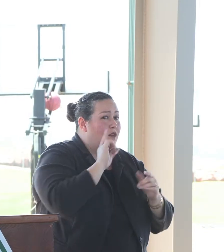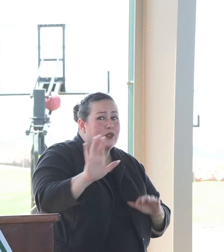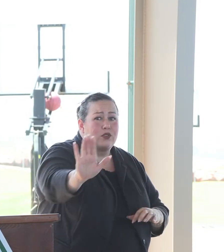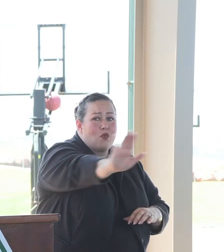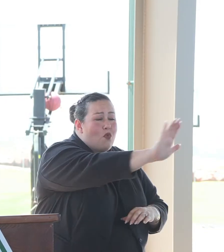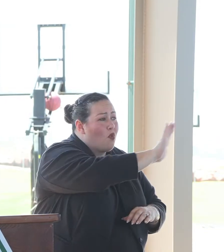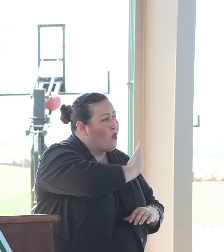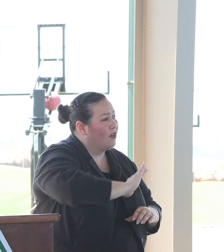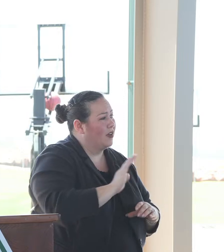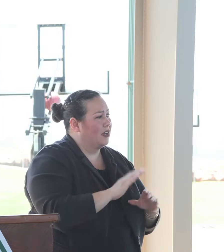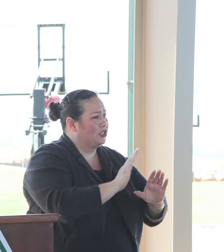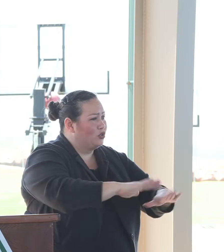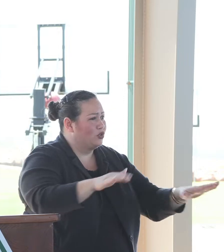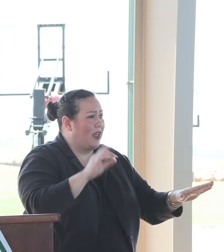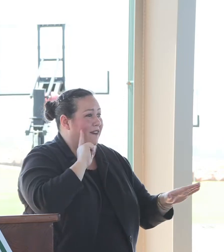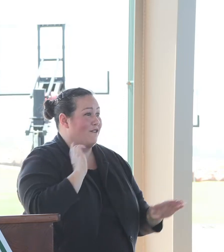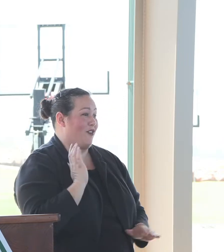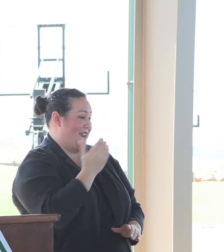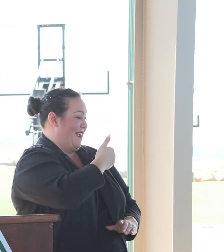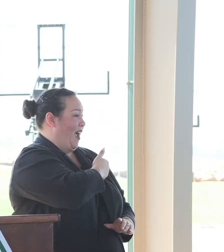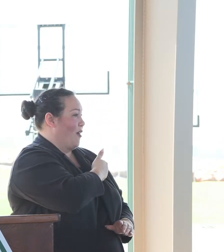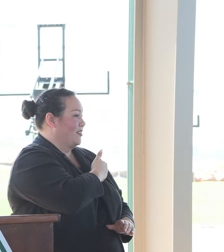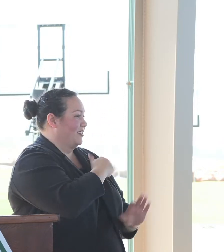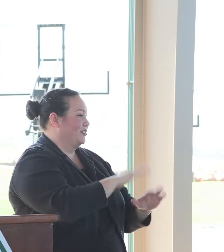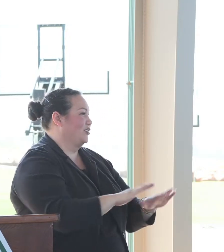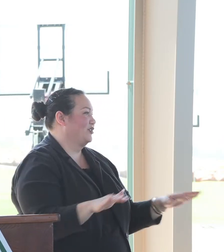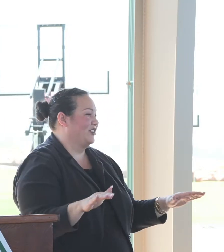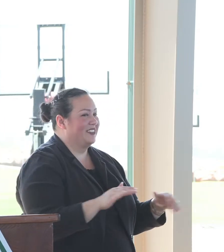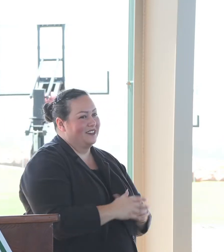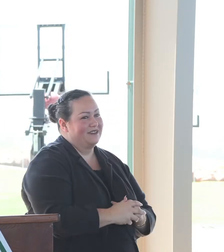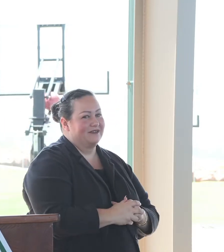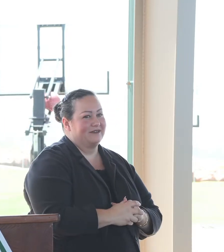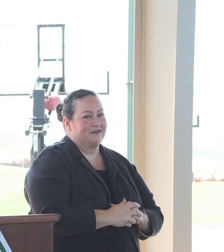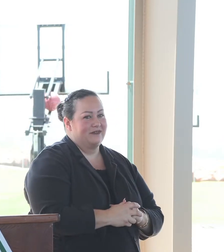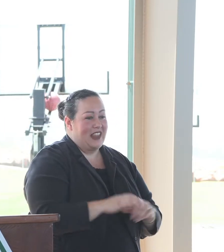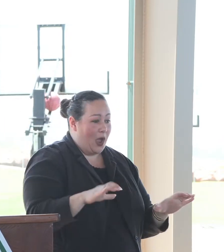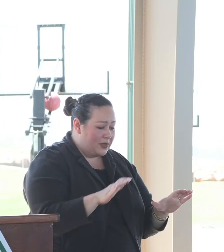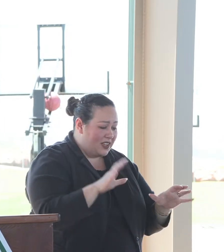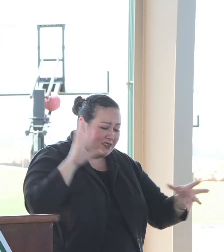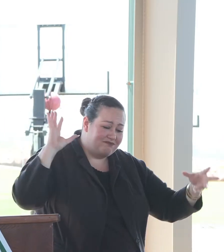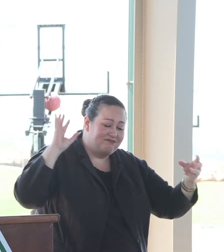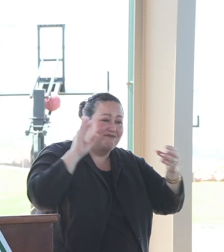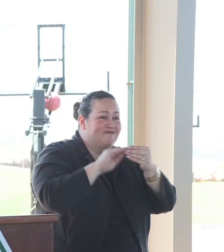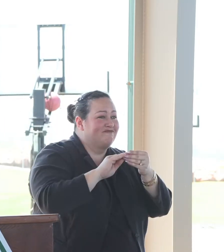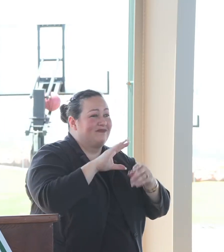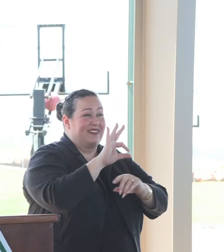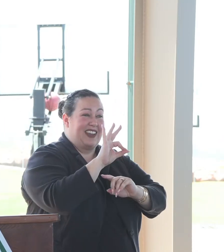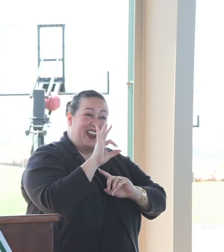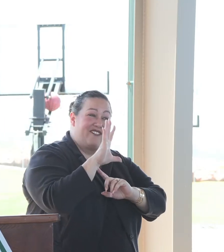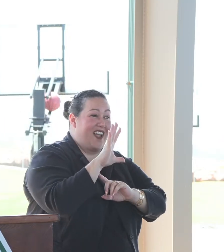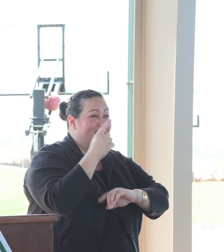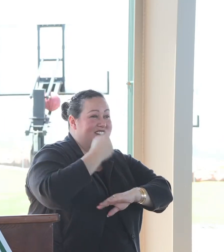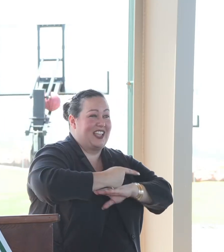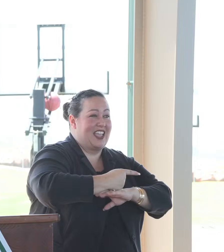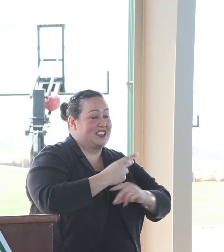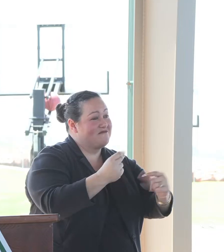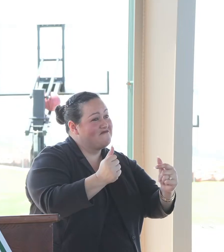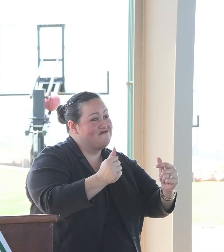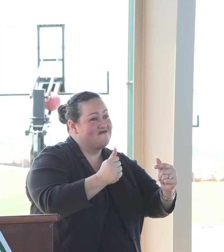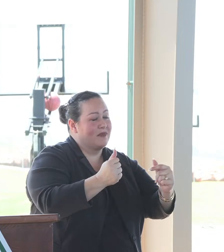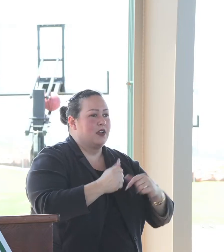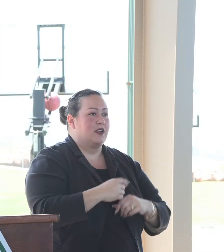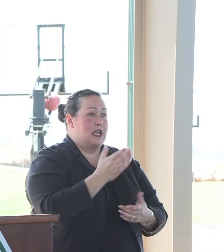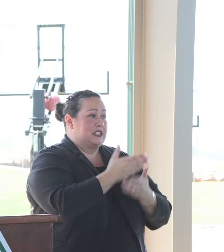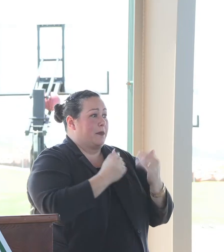children and for our children. And we did it in 95 days' time. Now, some of you may think